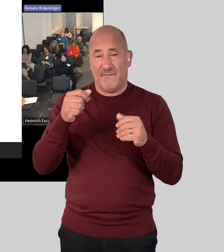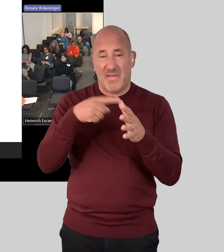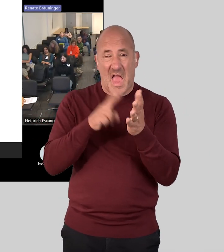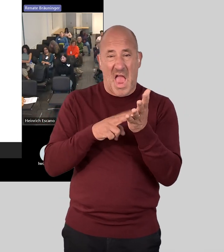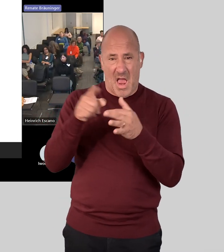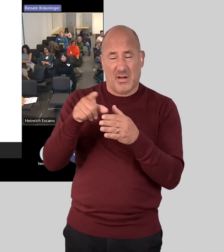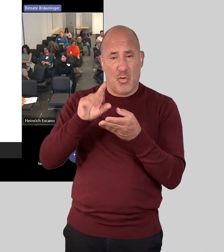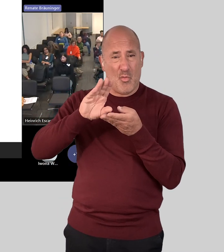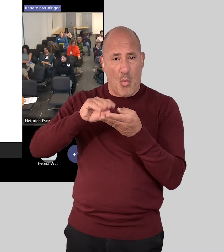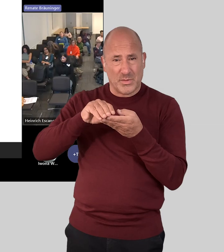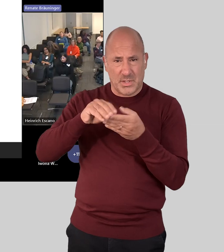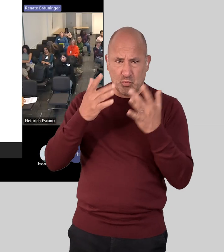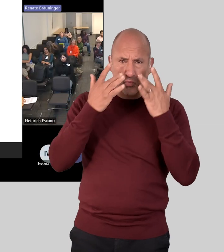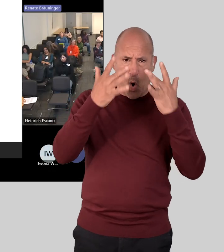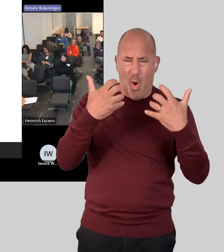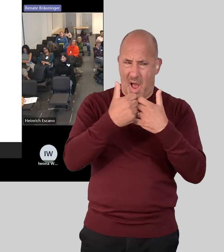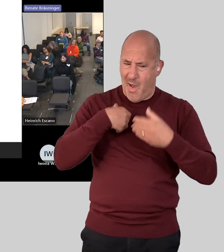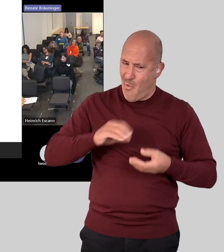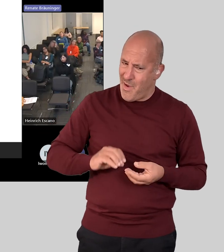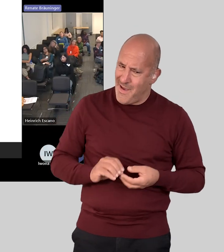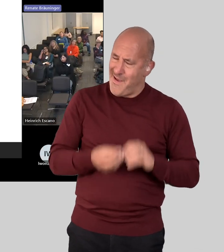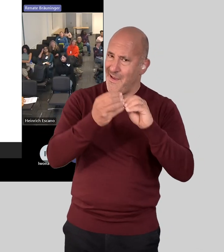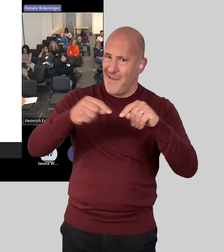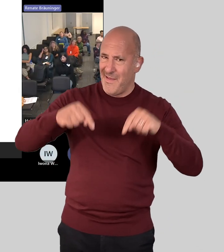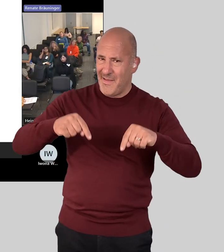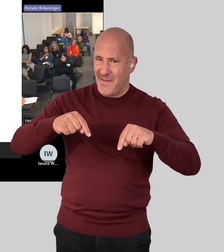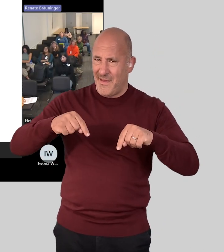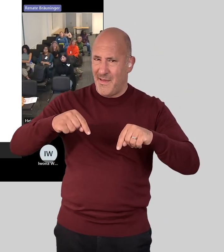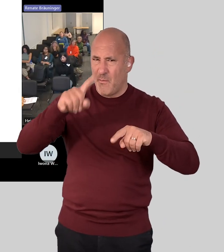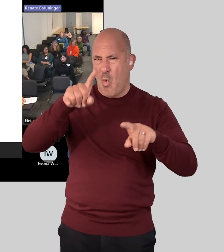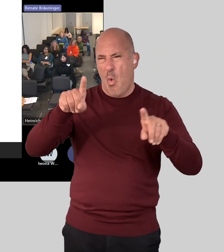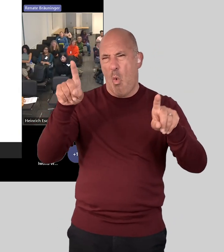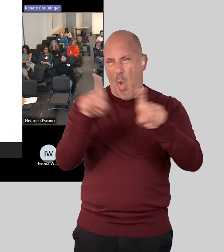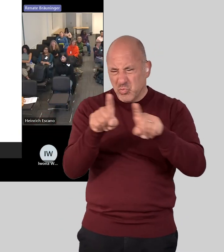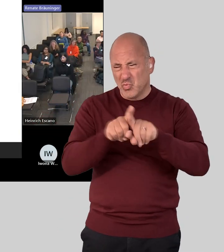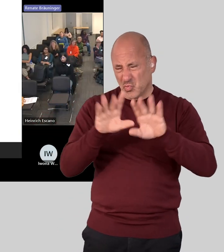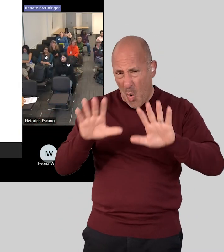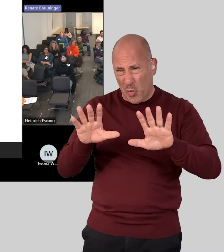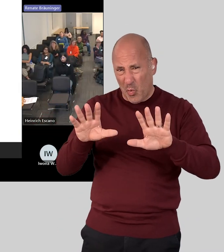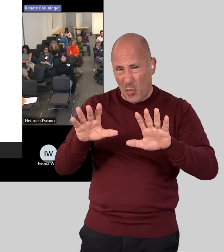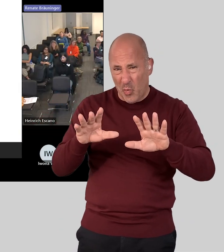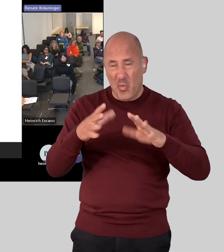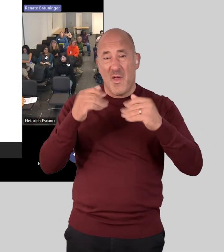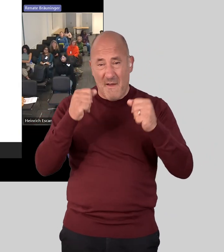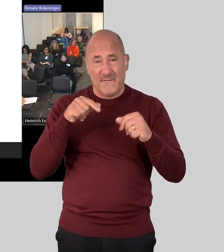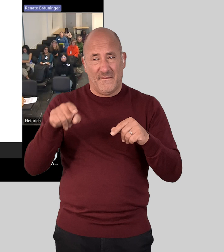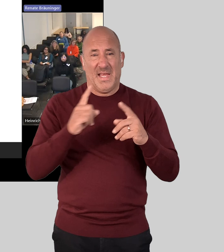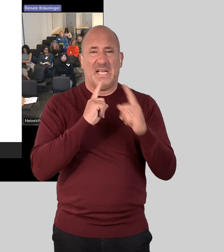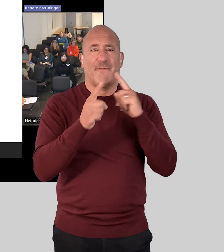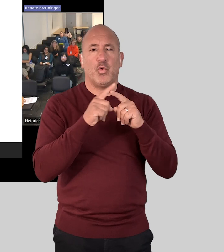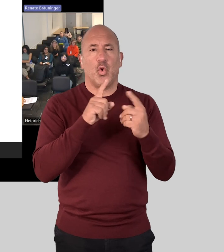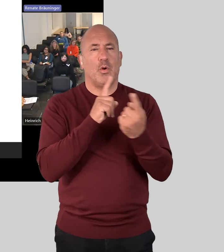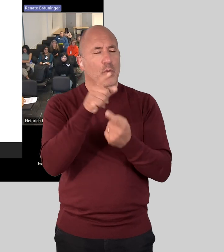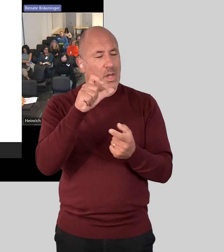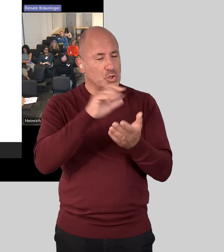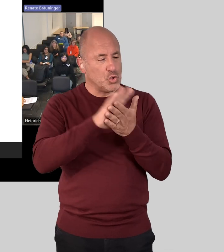are recordings of Kersmacher to demonstrate how she produced the work, but at